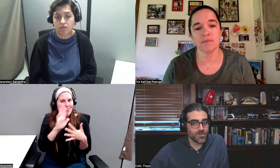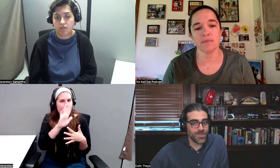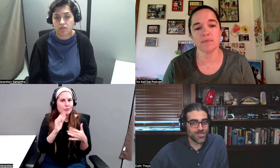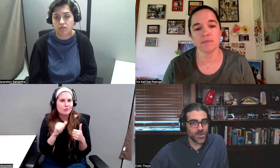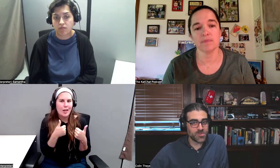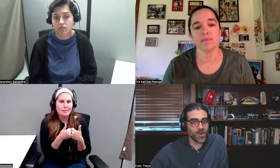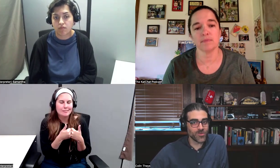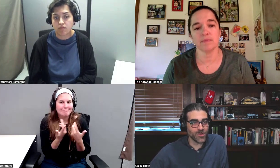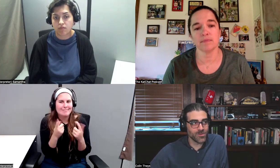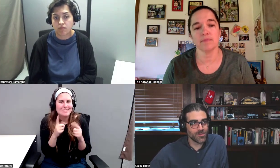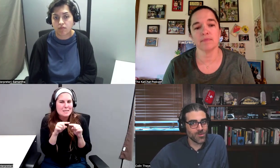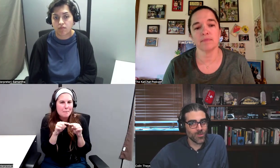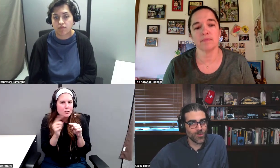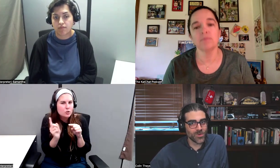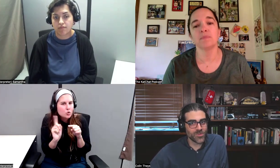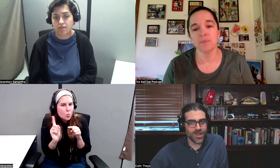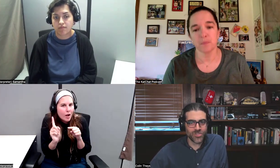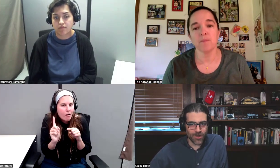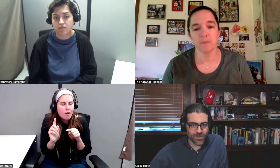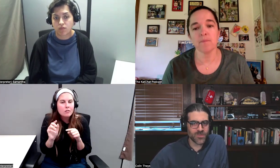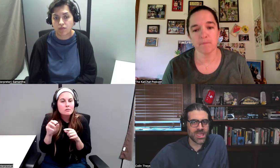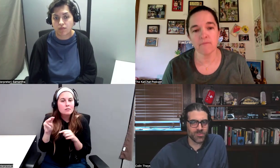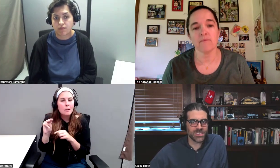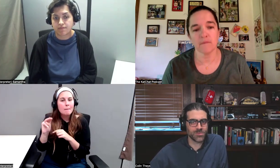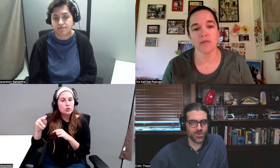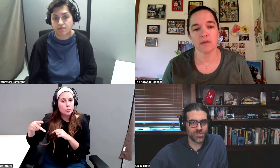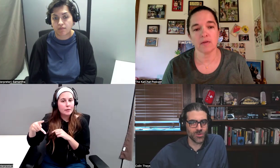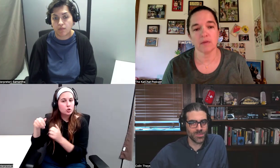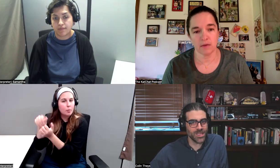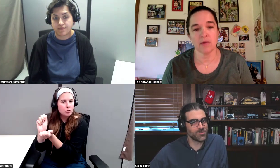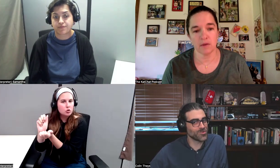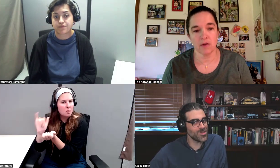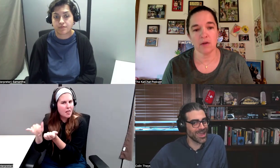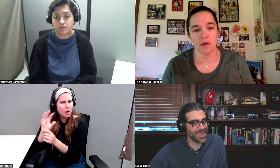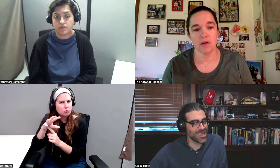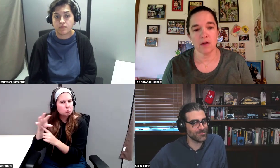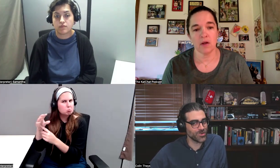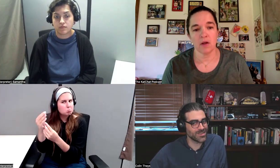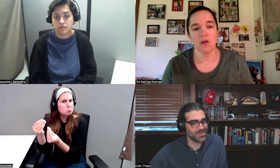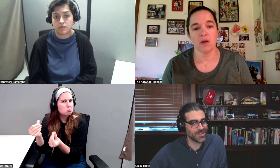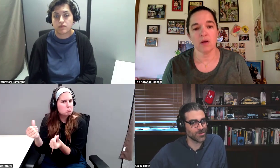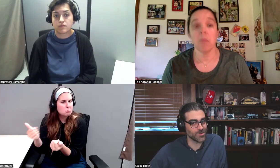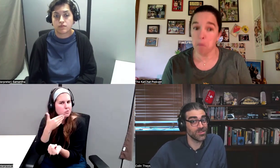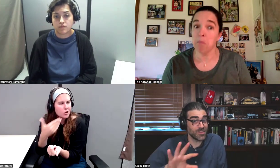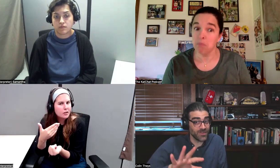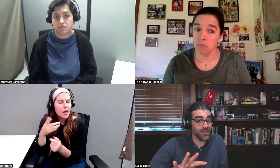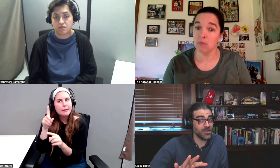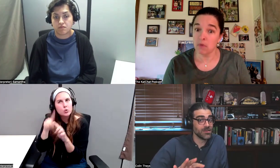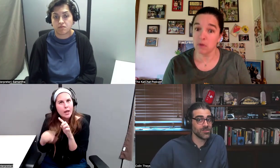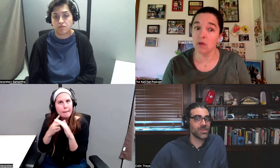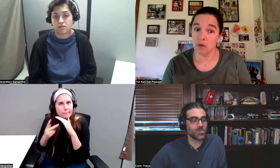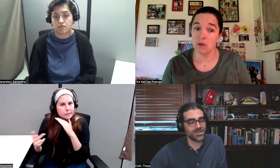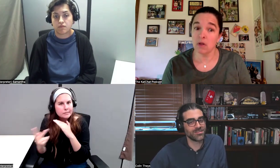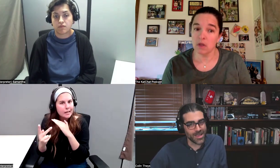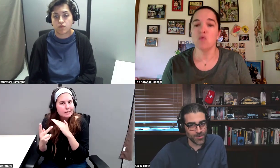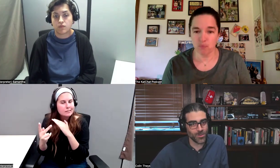Um, Machu Picchu Proposal was generally speaking a pretty smooth shoot, but in Peru you kind of can't predict exactly or at least in the valley,